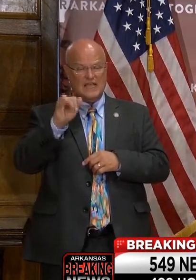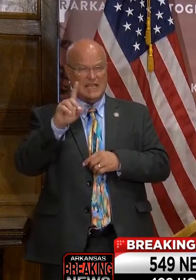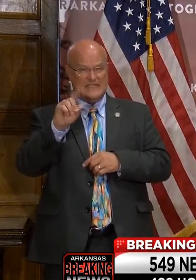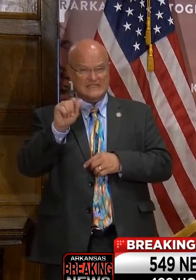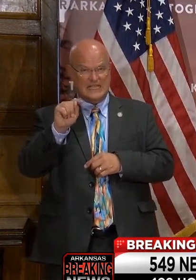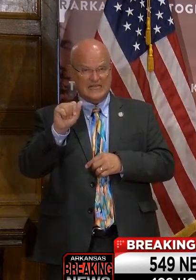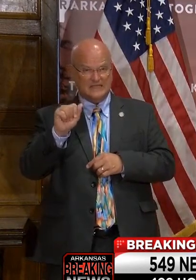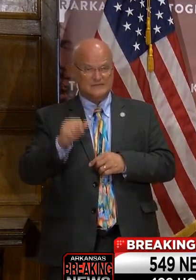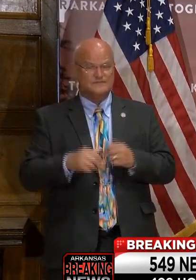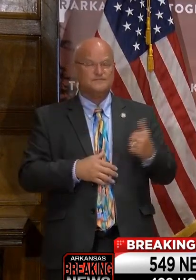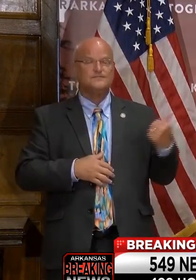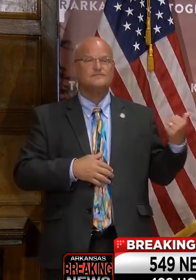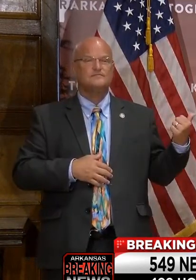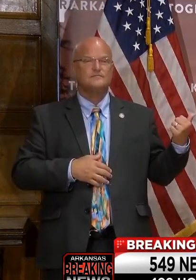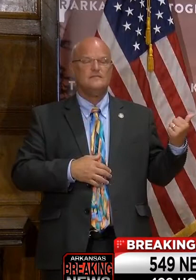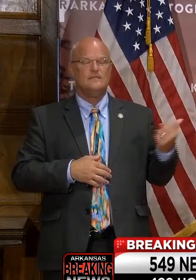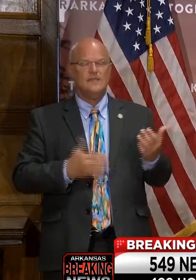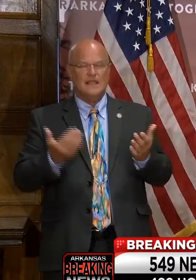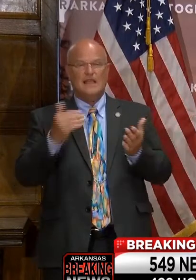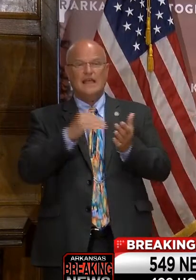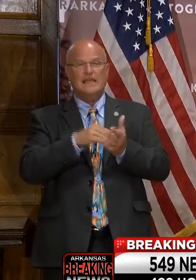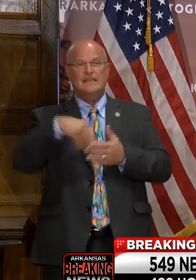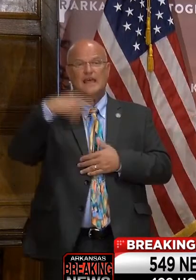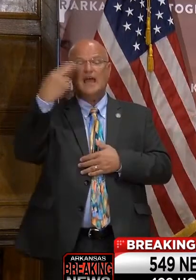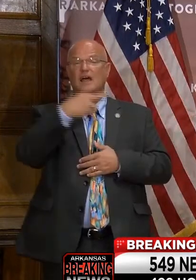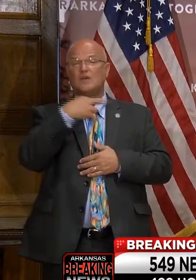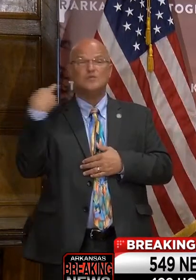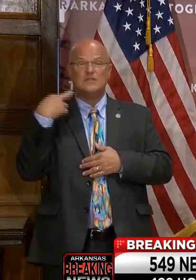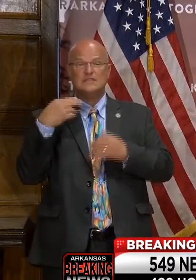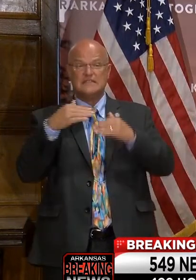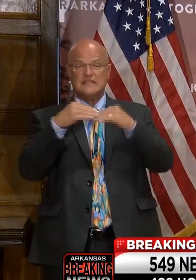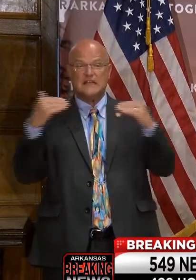data? Again, the higher risk